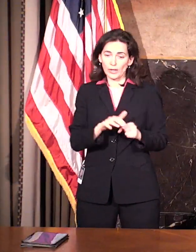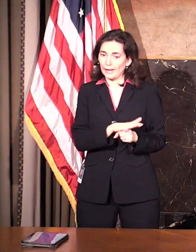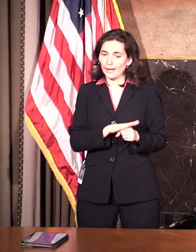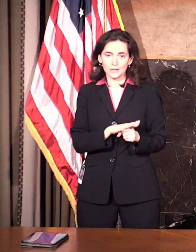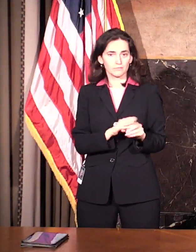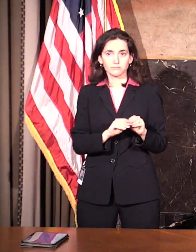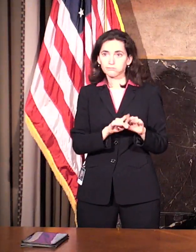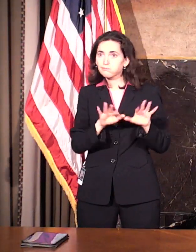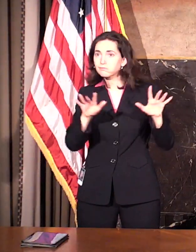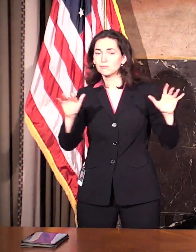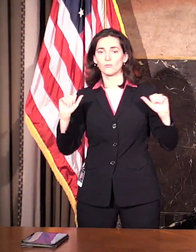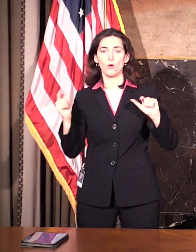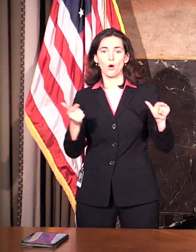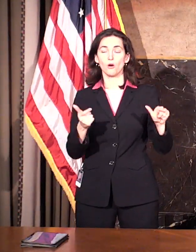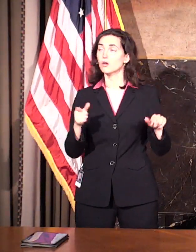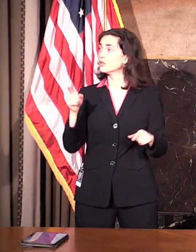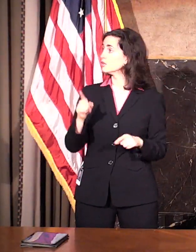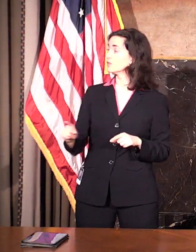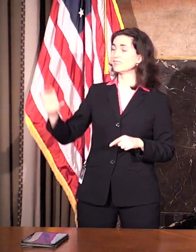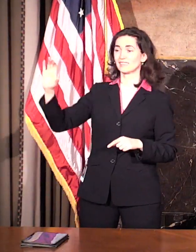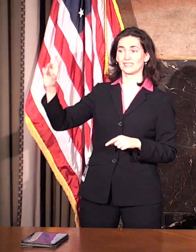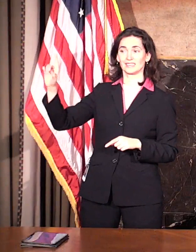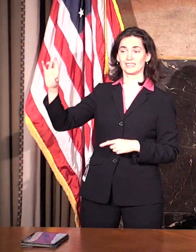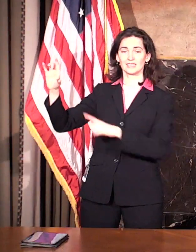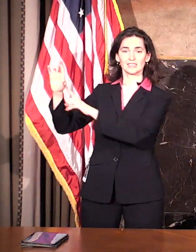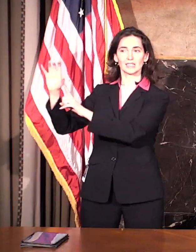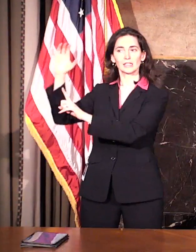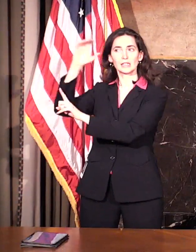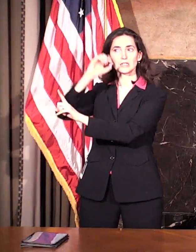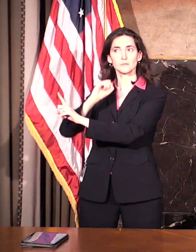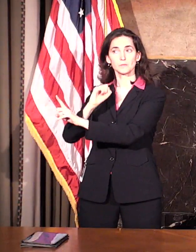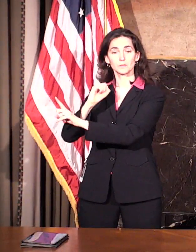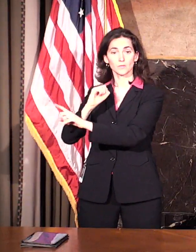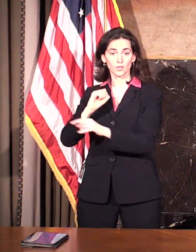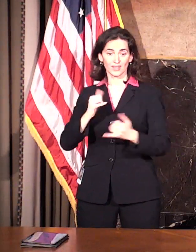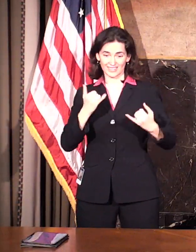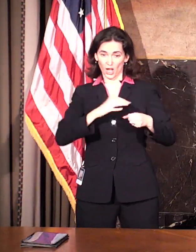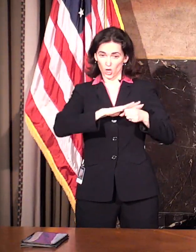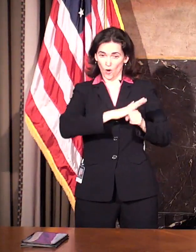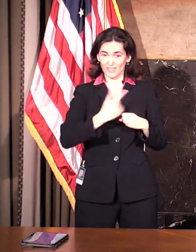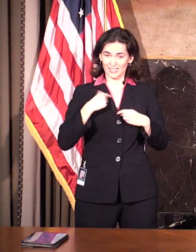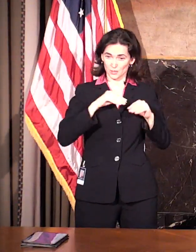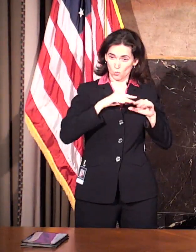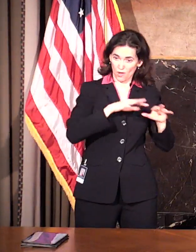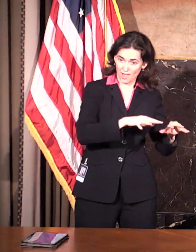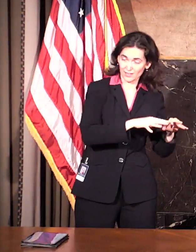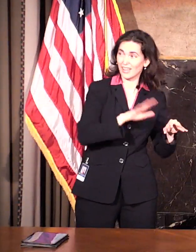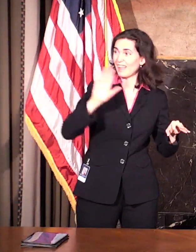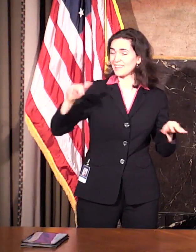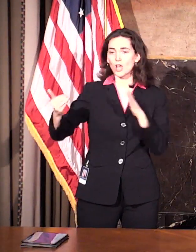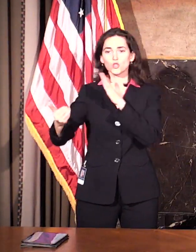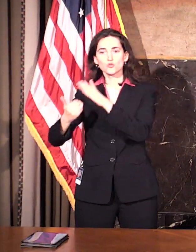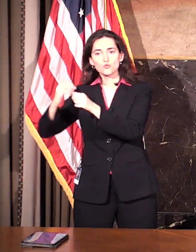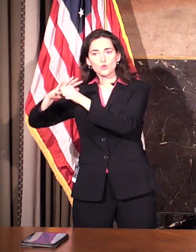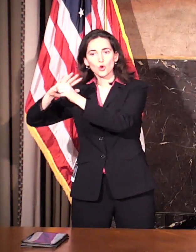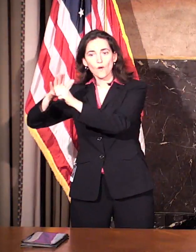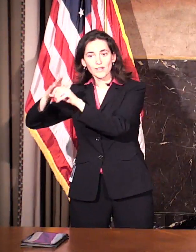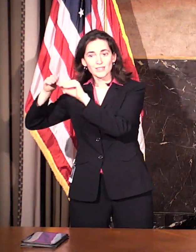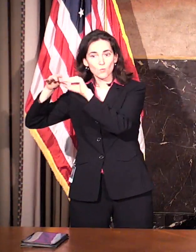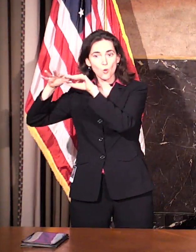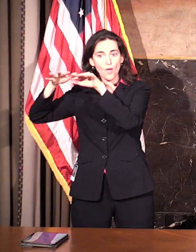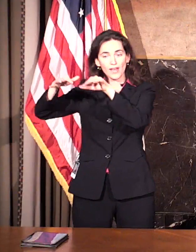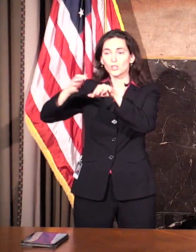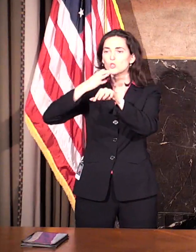CDC estimates that in as little as a month from now, it could be the predominant strain of the virus in the United States, and certainly